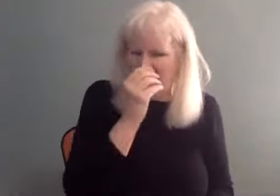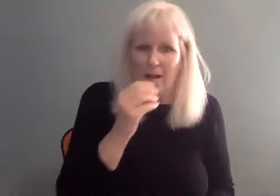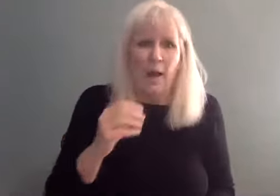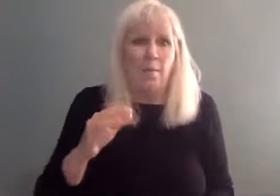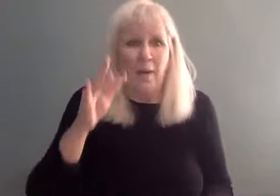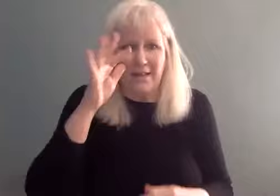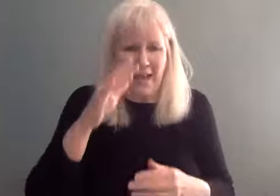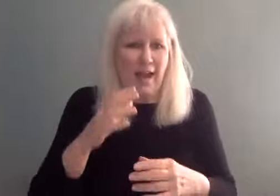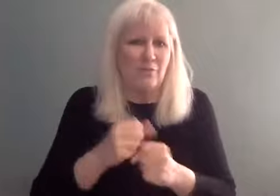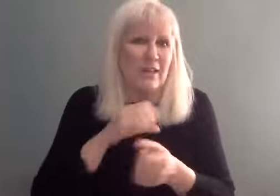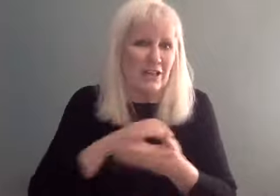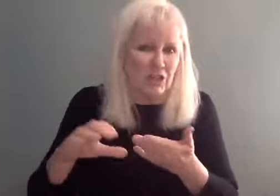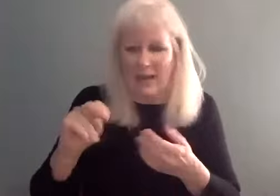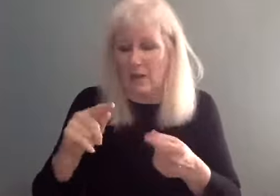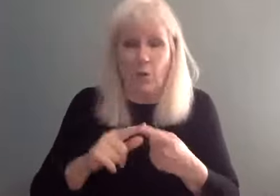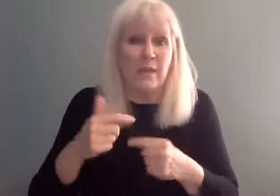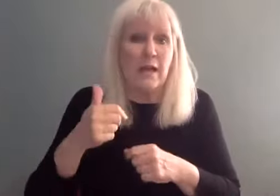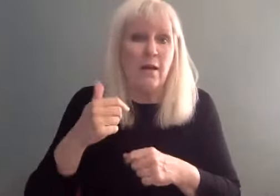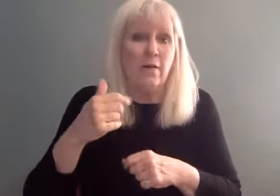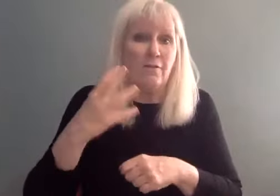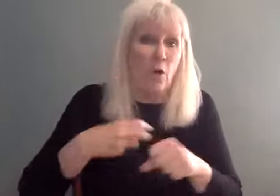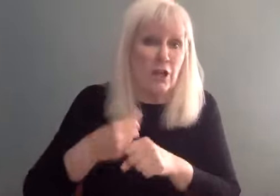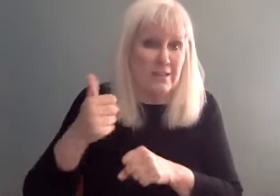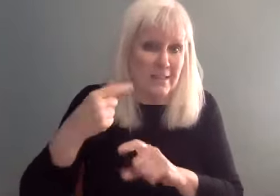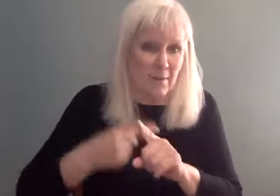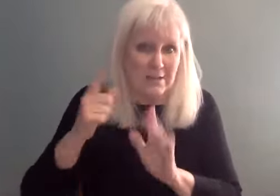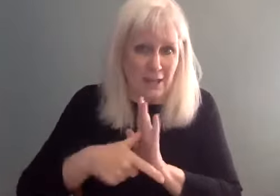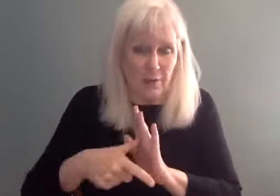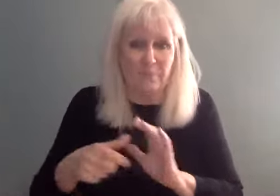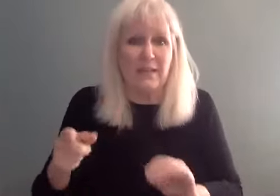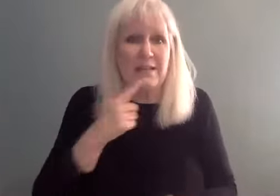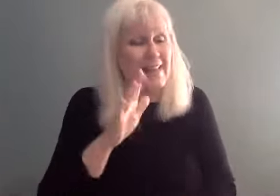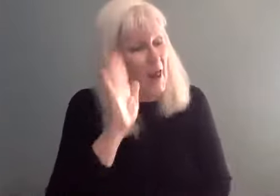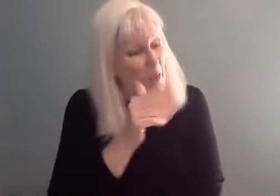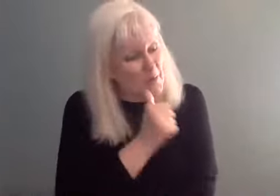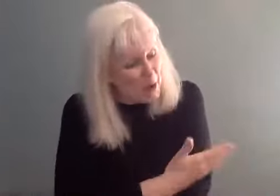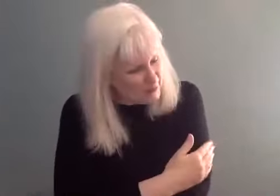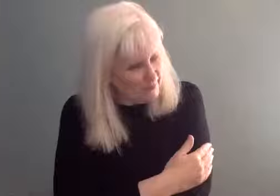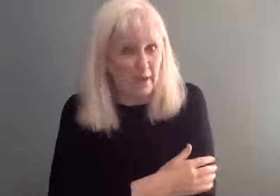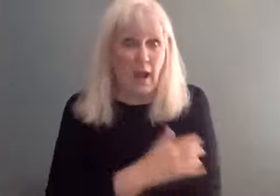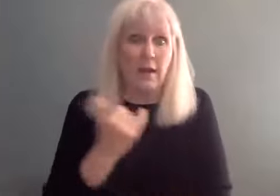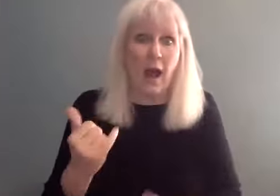and 10 months later and said, daughter, and now it's, when I go home, it's better. We're eye to eye. We can spend the day together in the